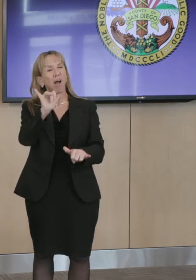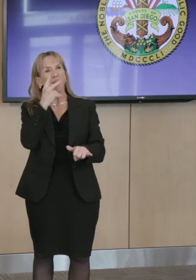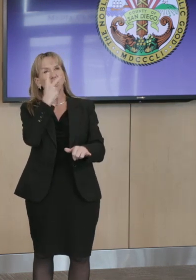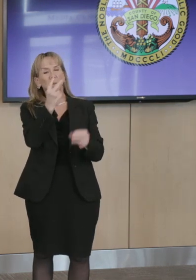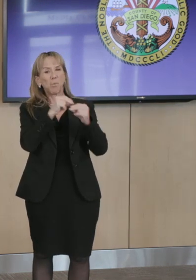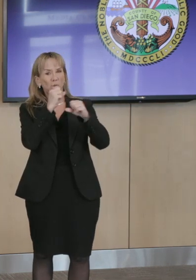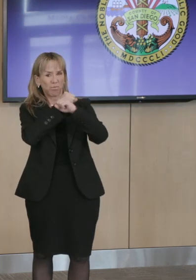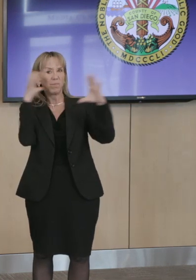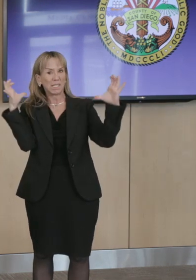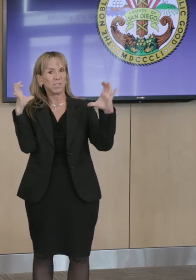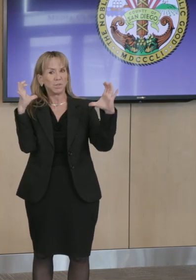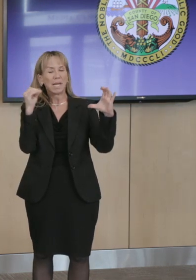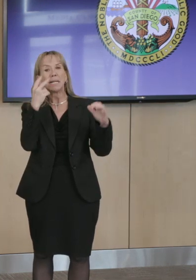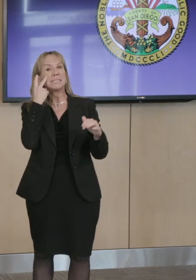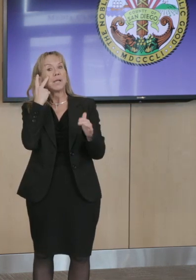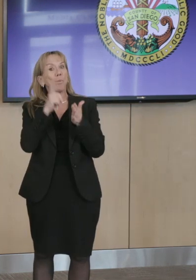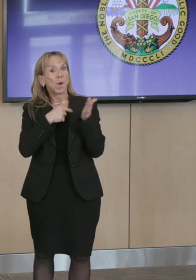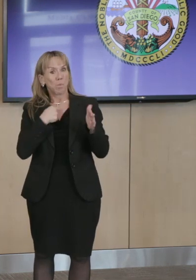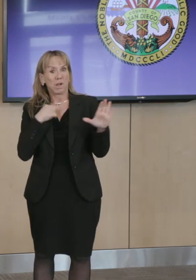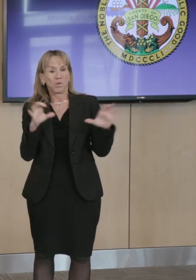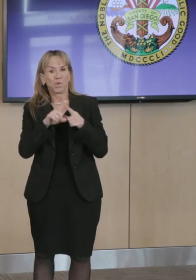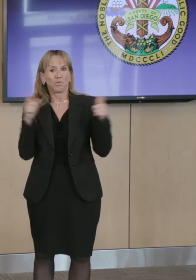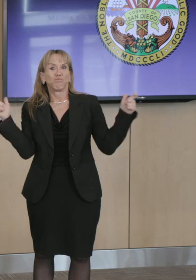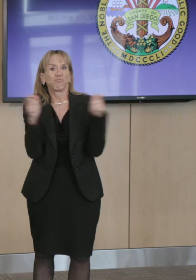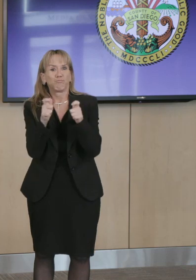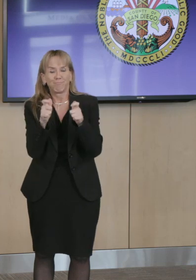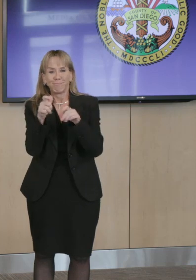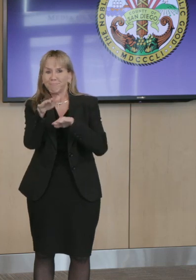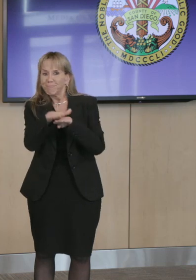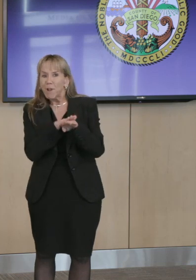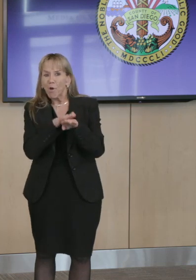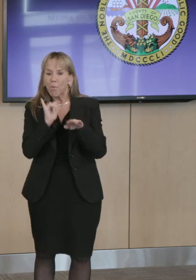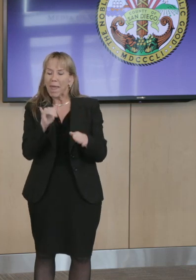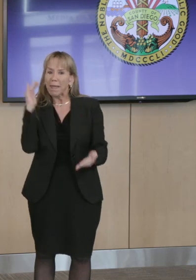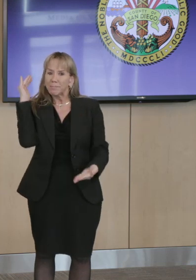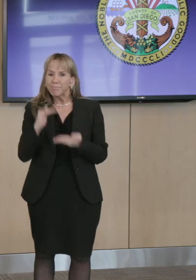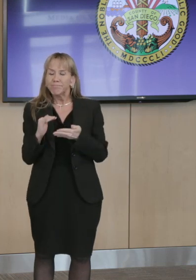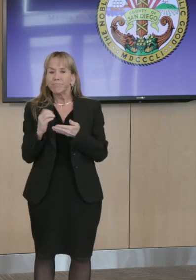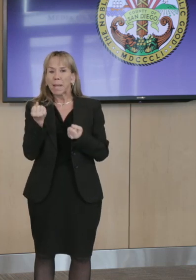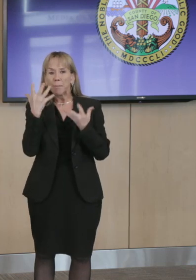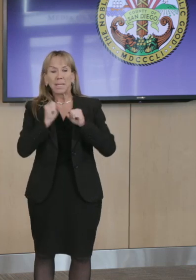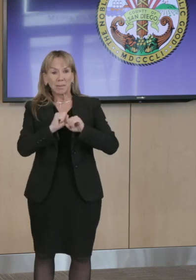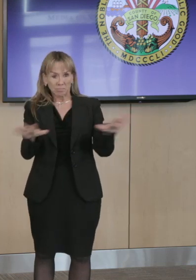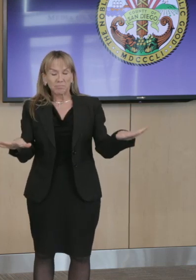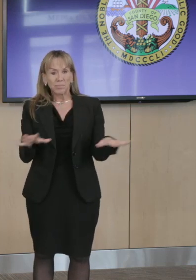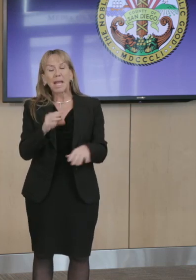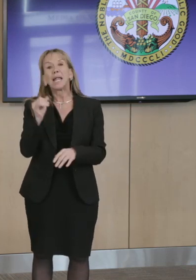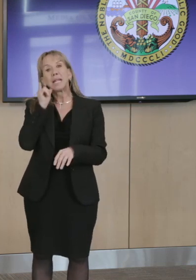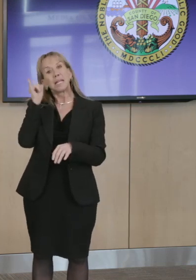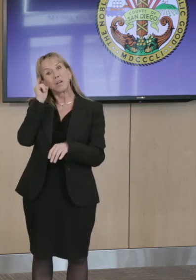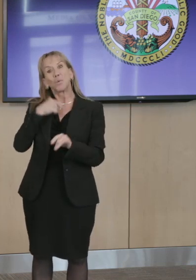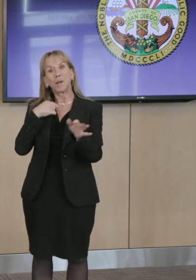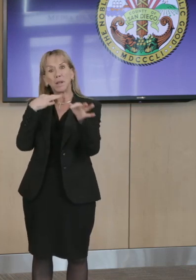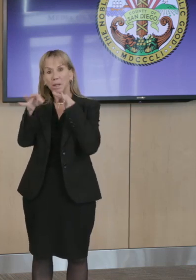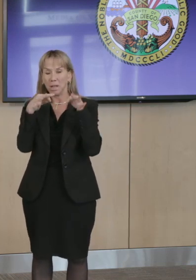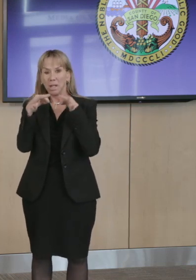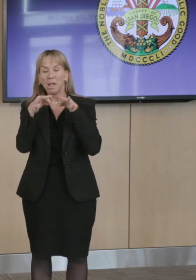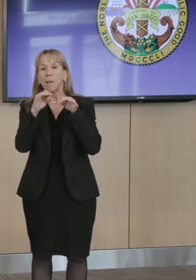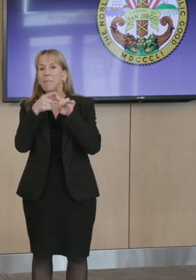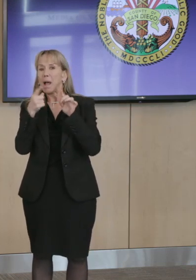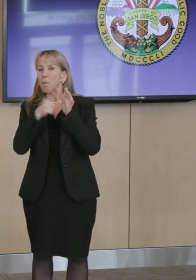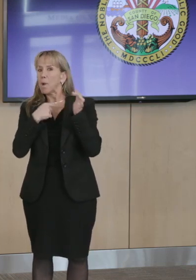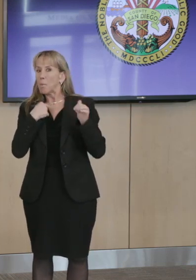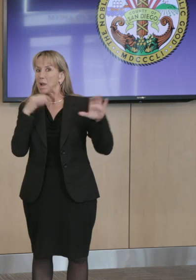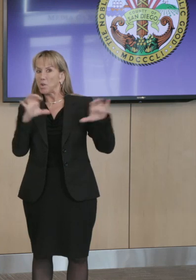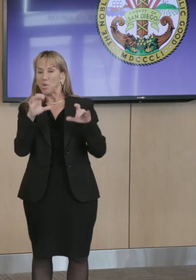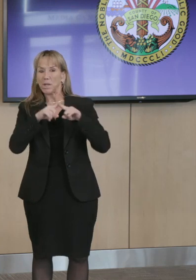the virus. We talked yesterday about our efforts to model the future path of this virus, and we're going to hear more about that today